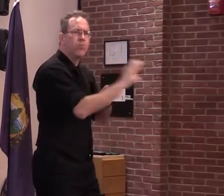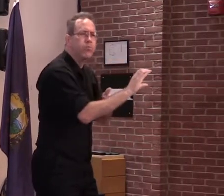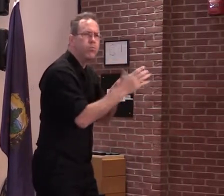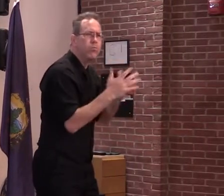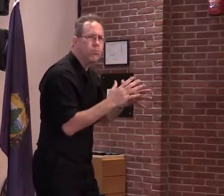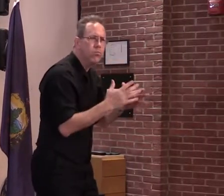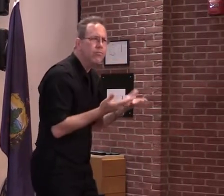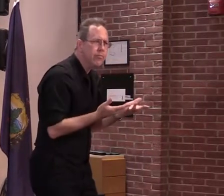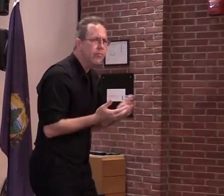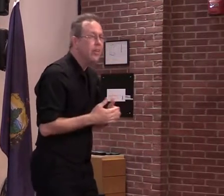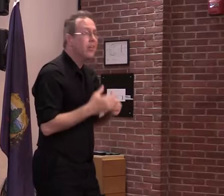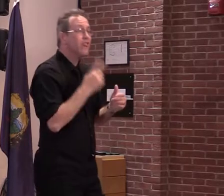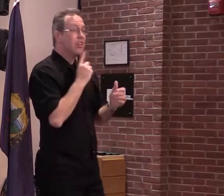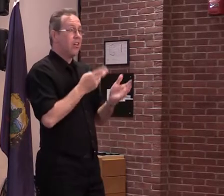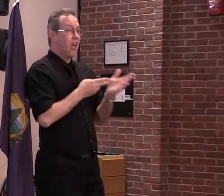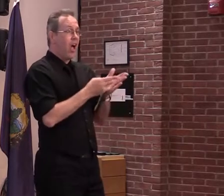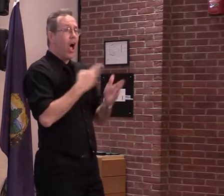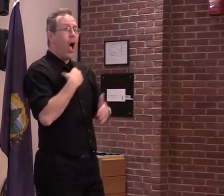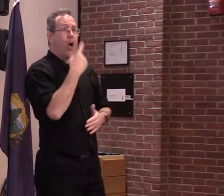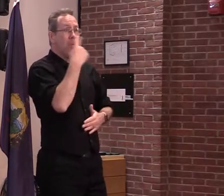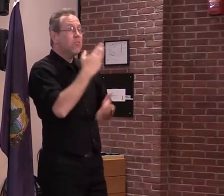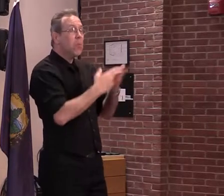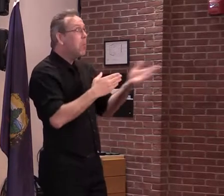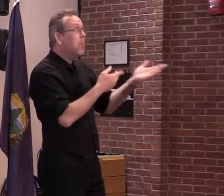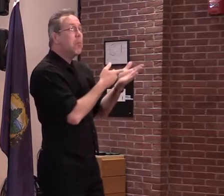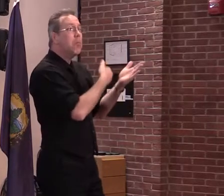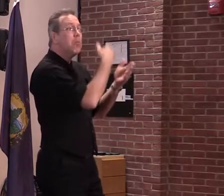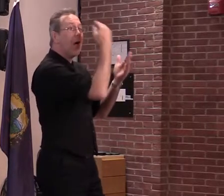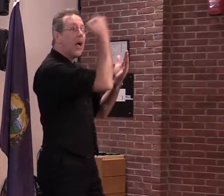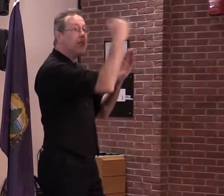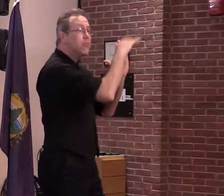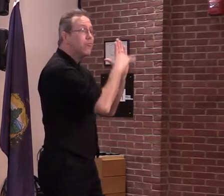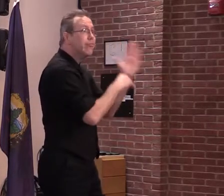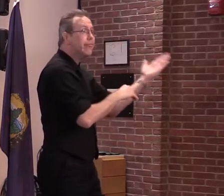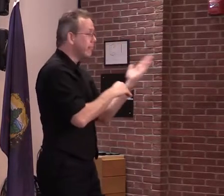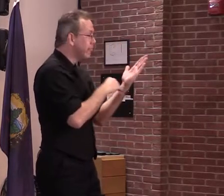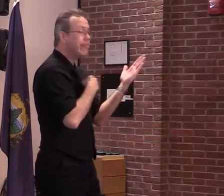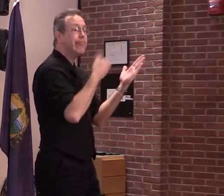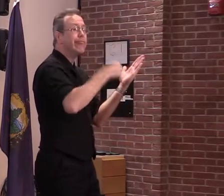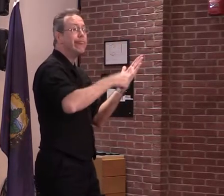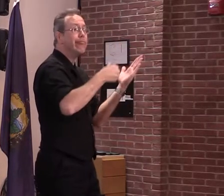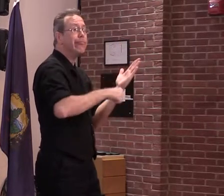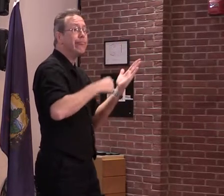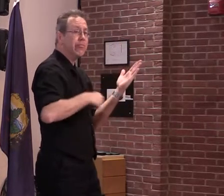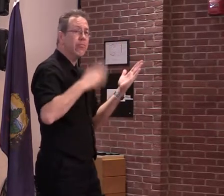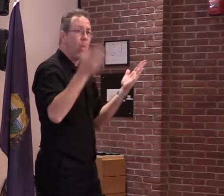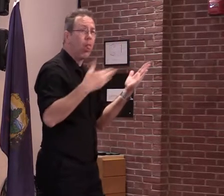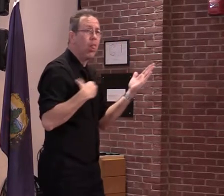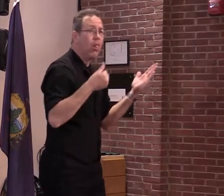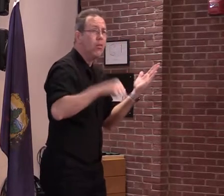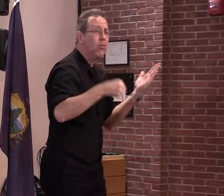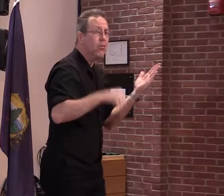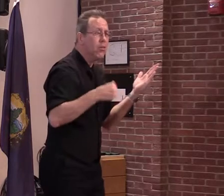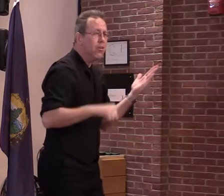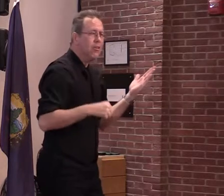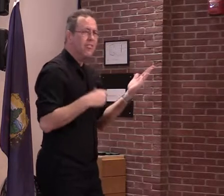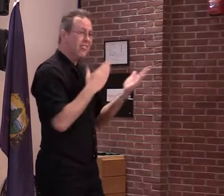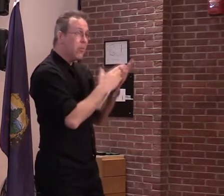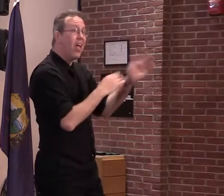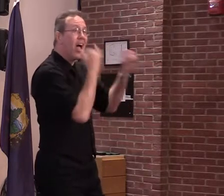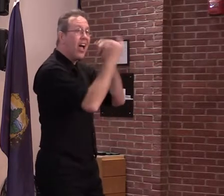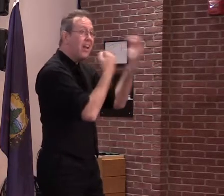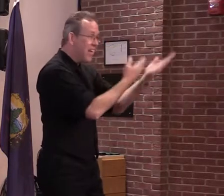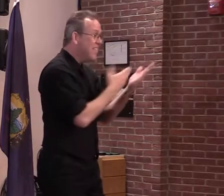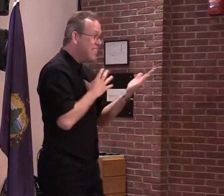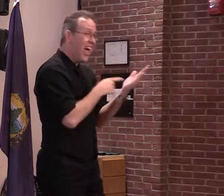legislation, including budgets and things that might sound good on paper, but when you dig deeper, cause more